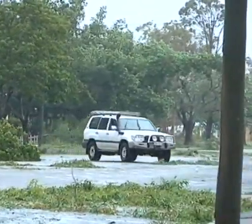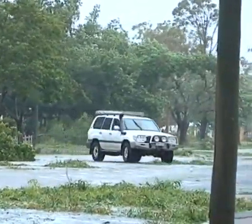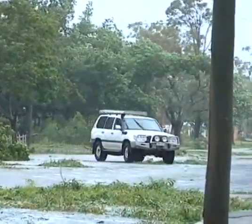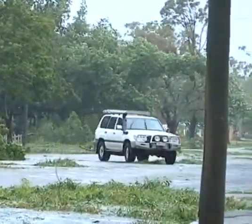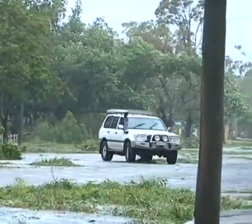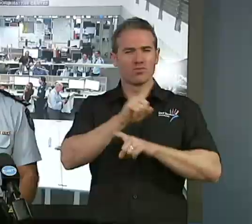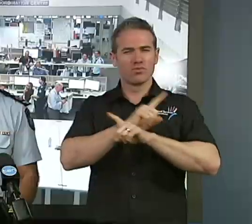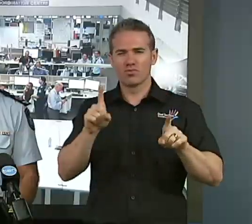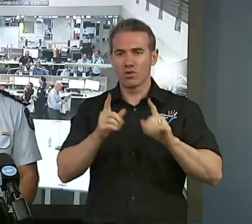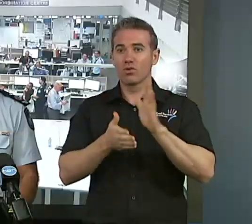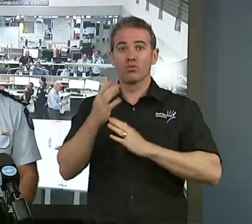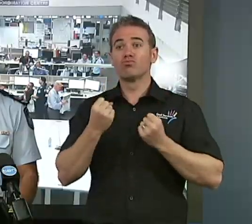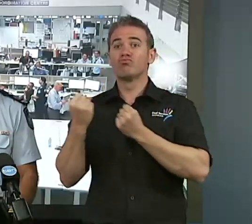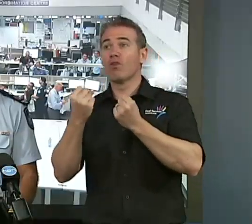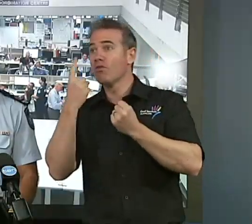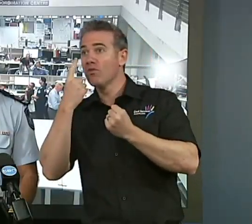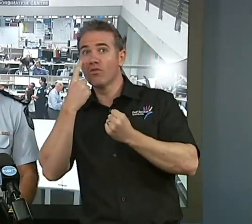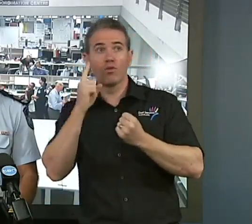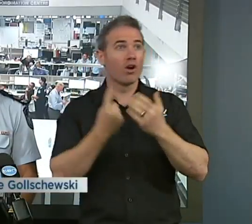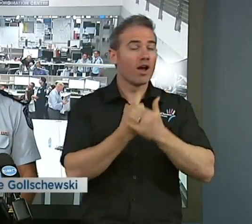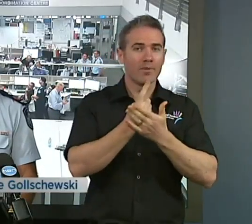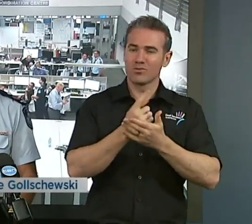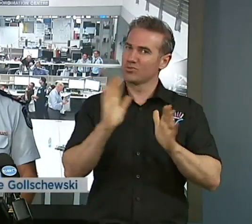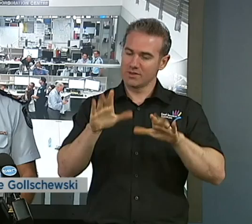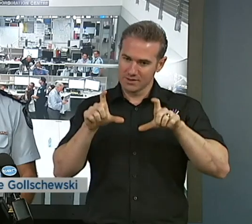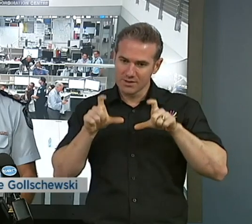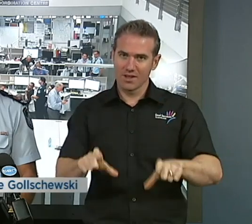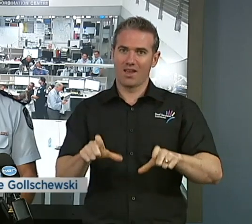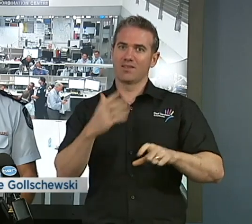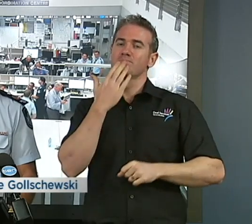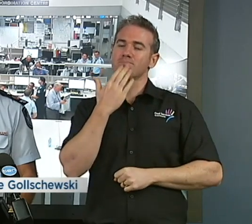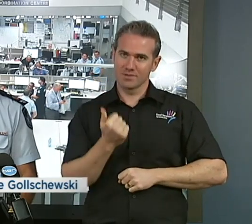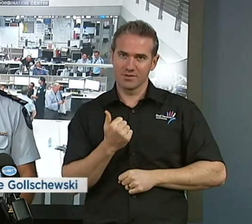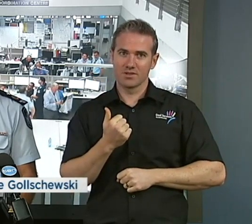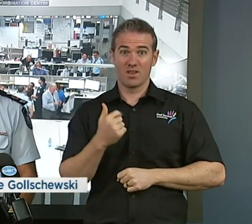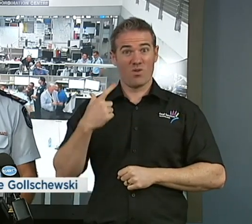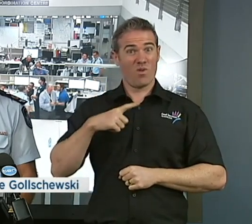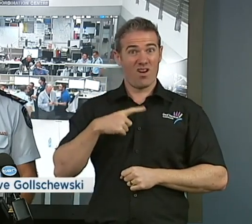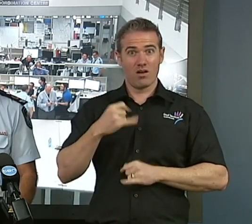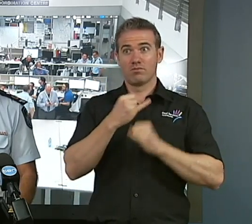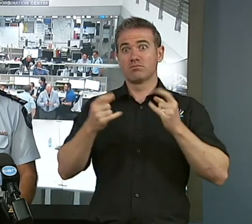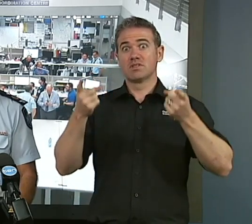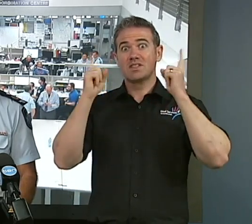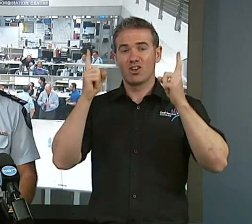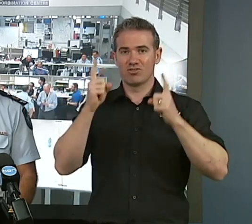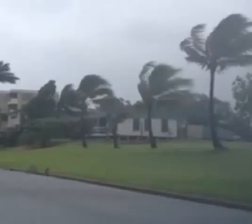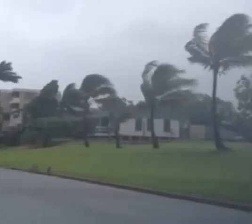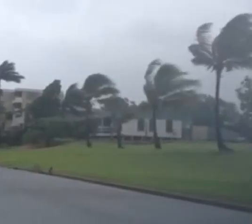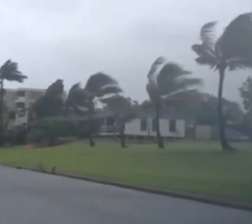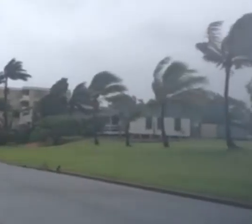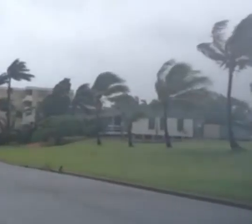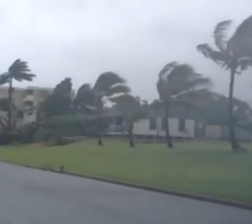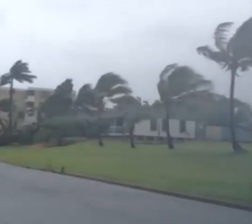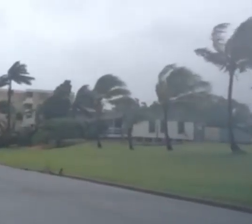at what's happened as things start to ease up. need you to stay put. Particularly with the power lines down. is a very dangerous environment.